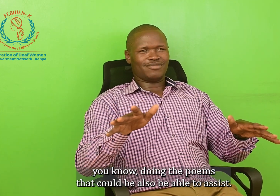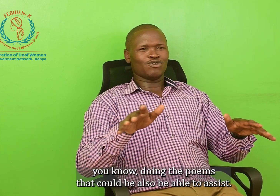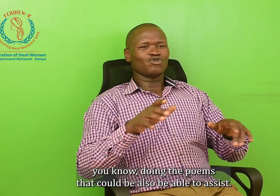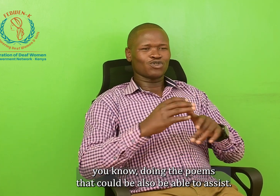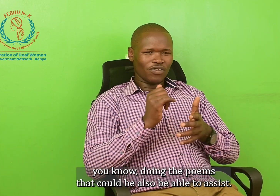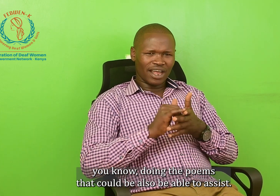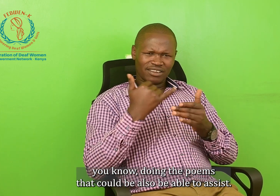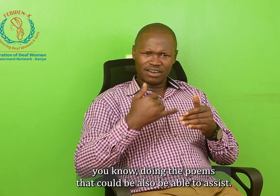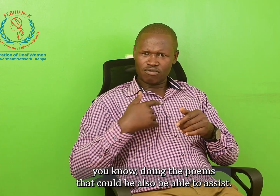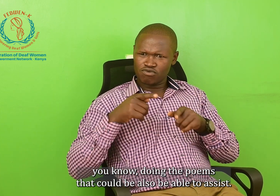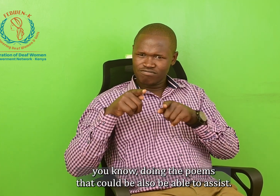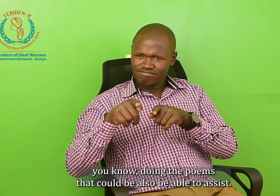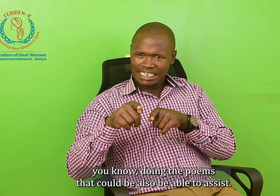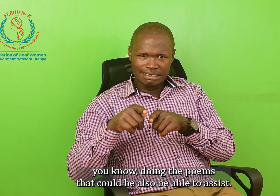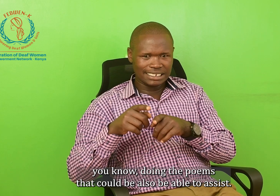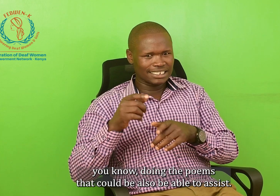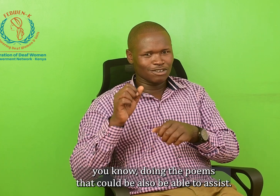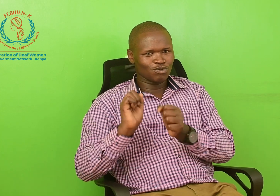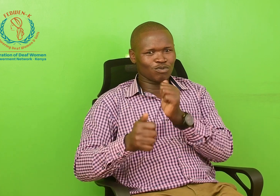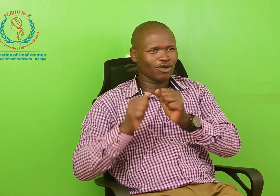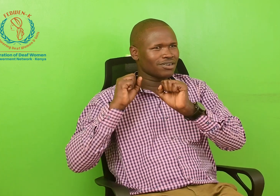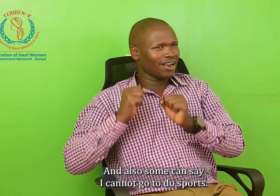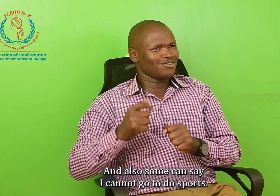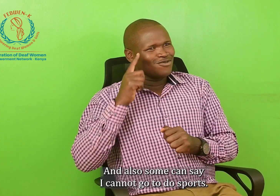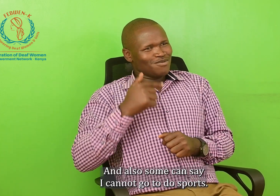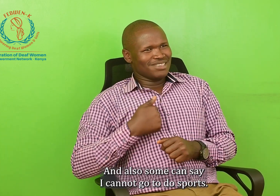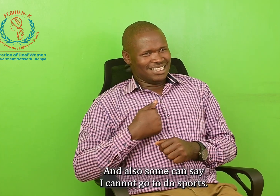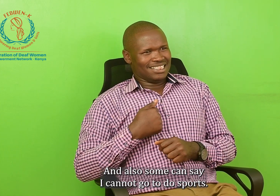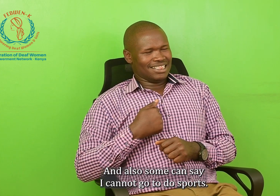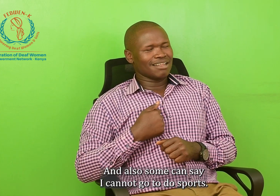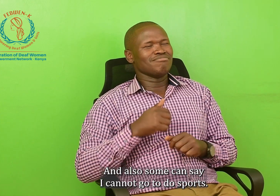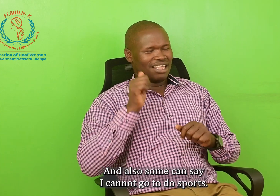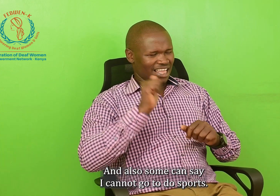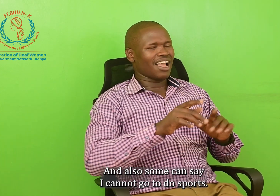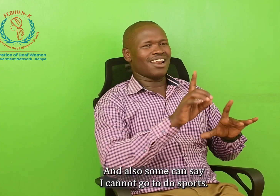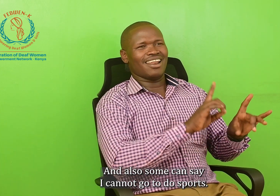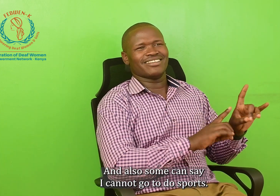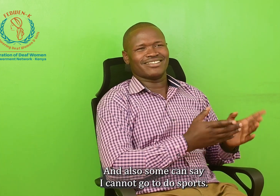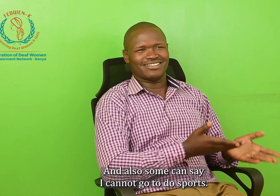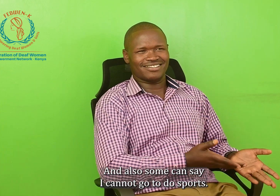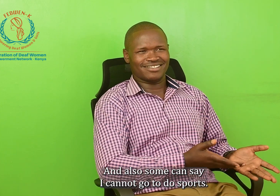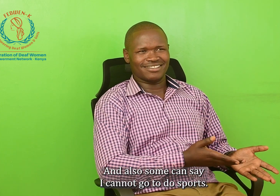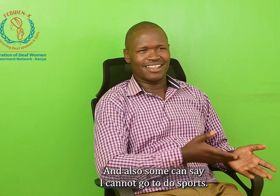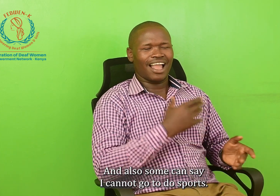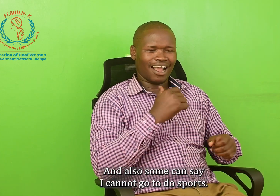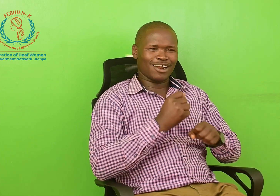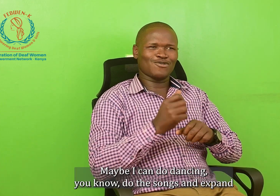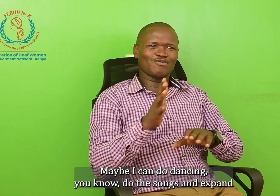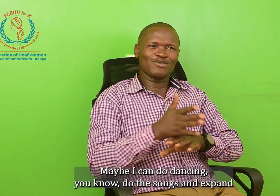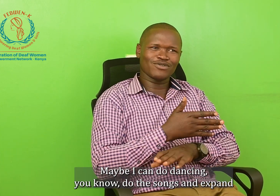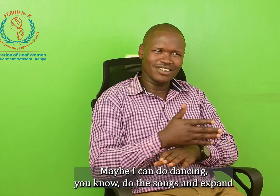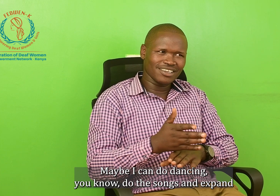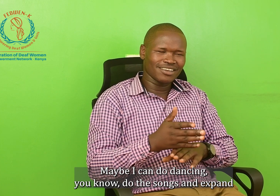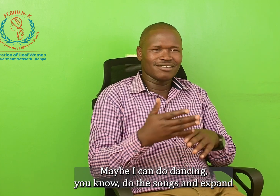That could also be able to assist. And also some can say, I cannot go to do sports. Maybe I can do